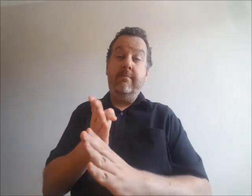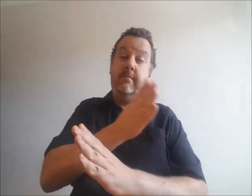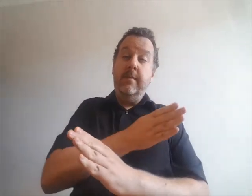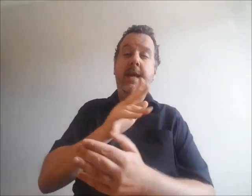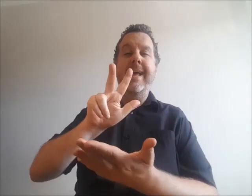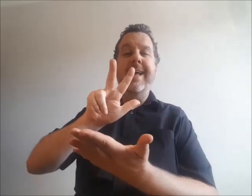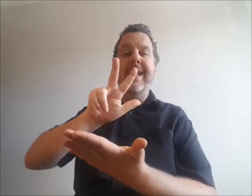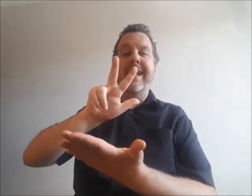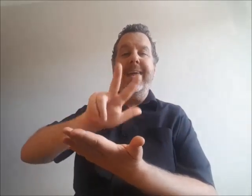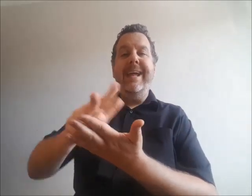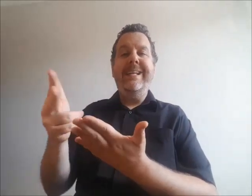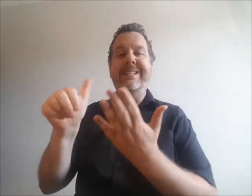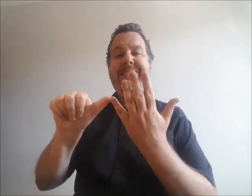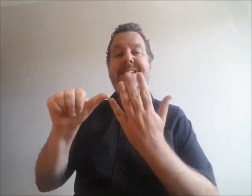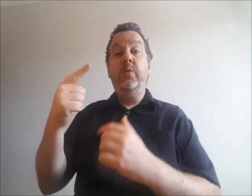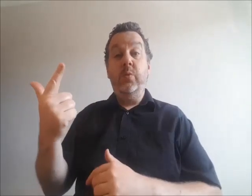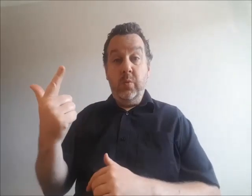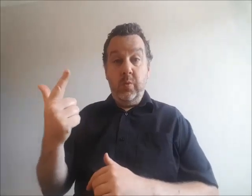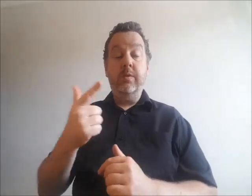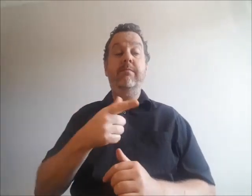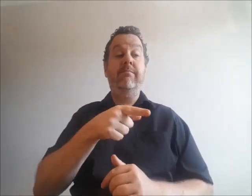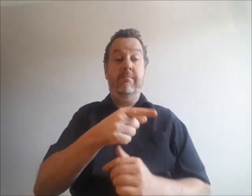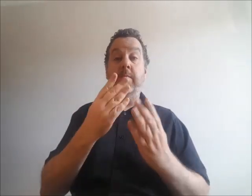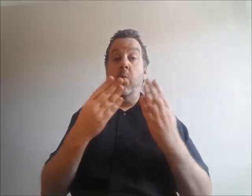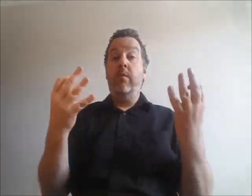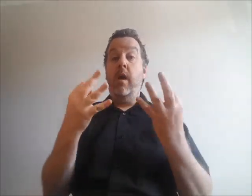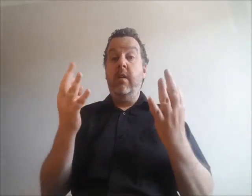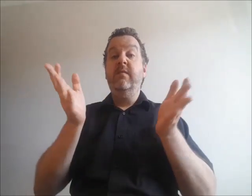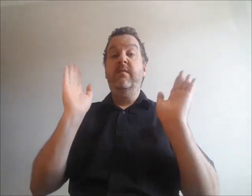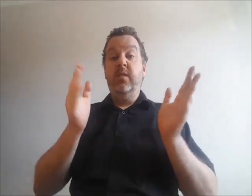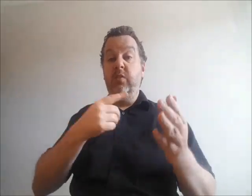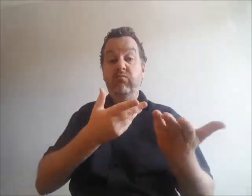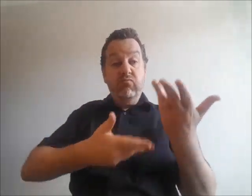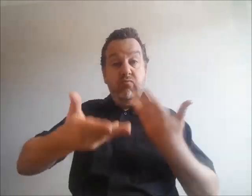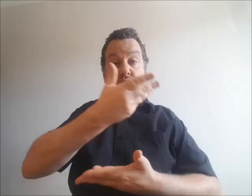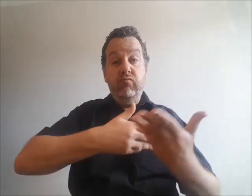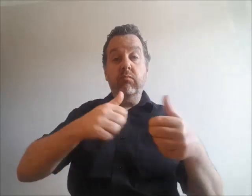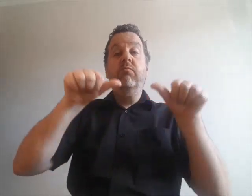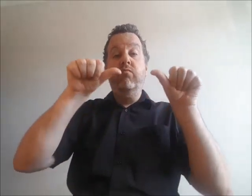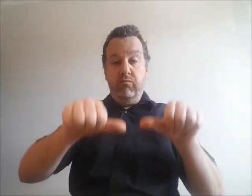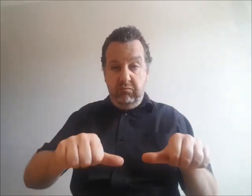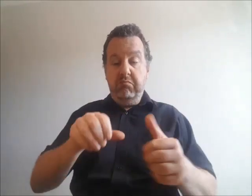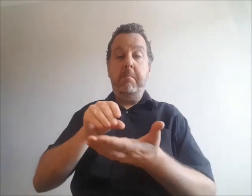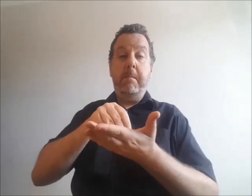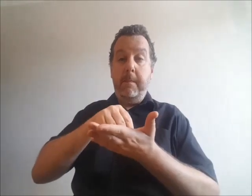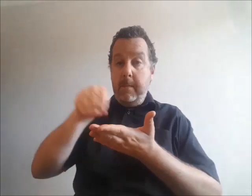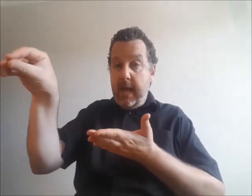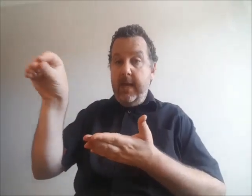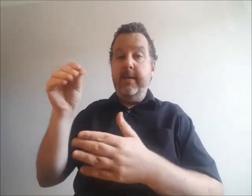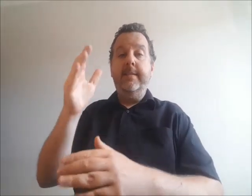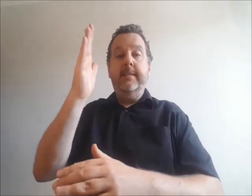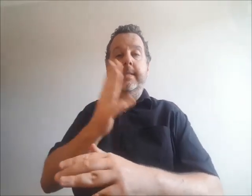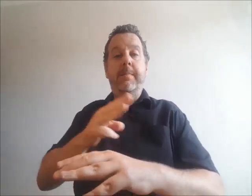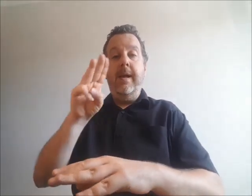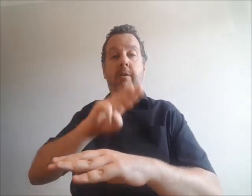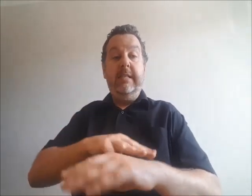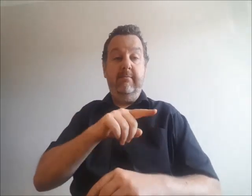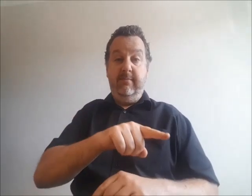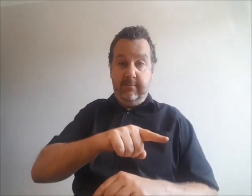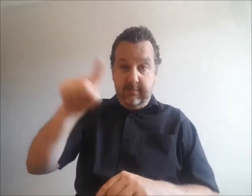schools. So 1862, the Board of Guardians had discussed this issue and agreed to pay for Mary Foley to go